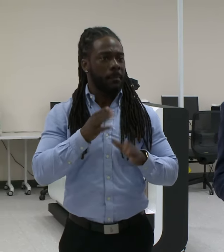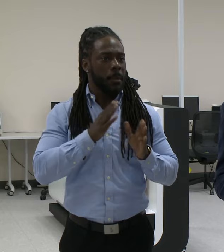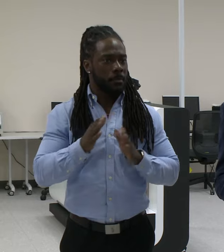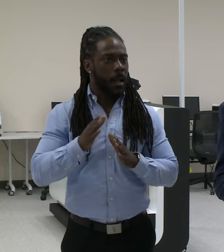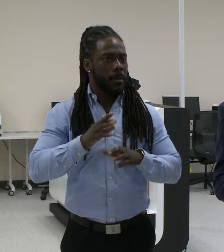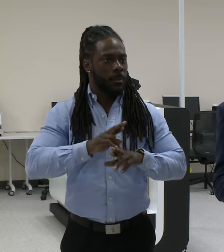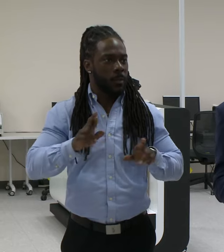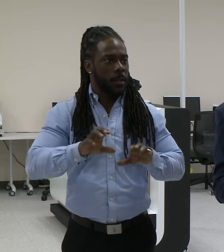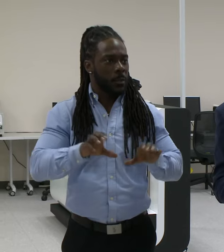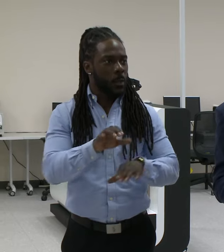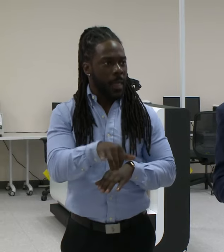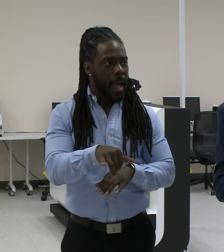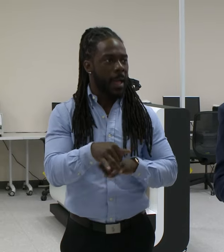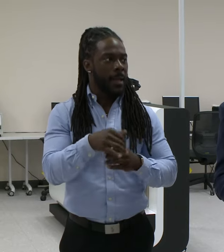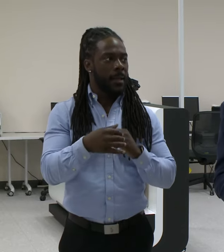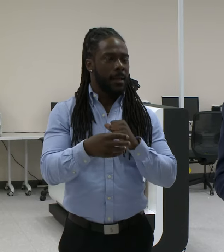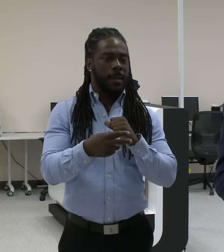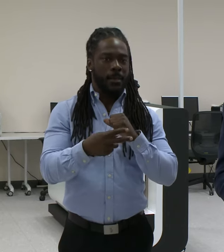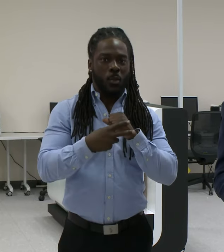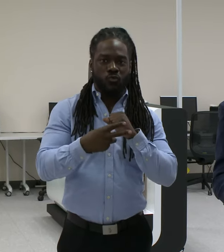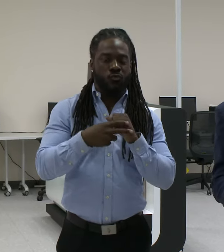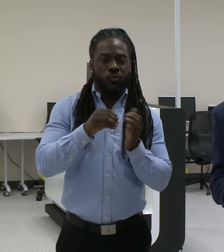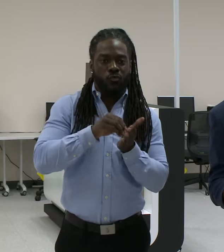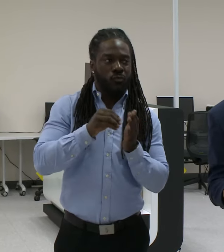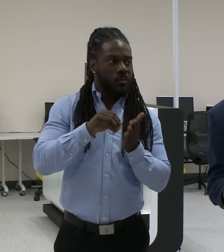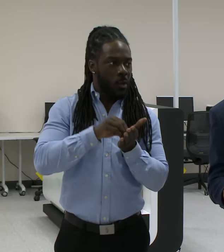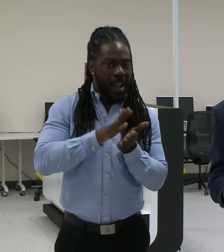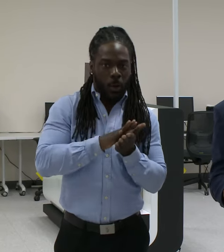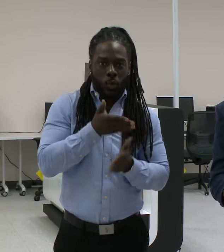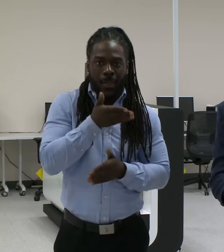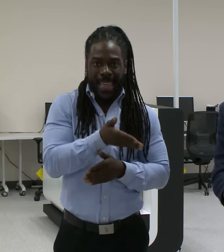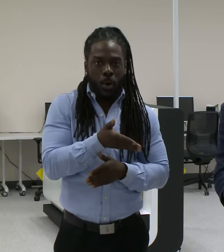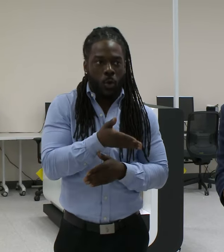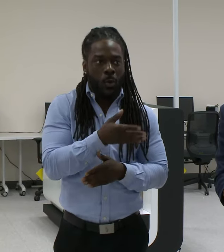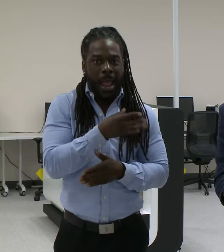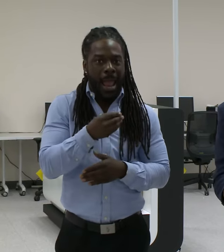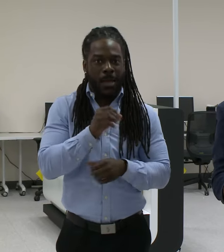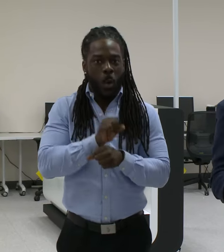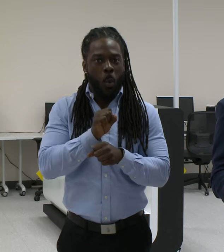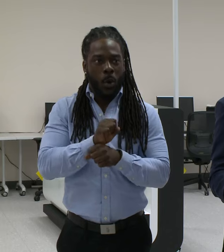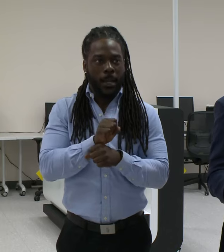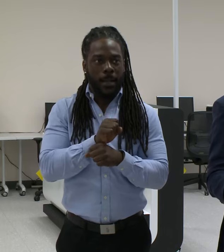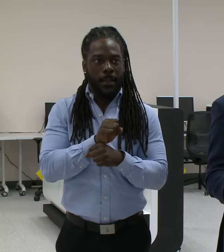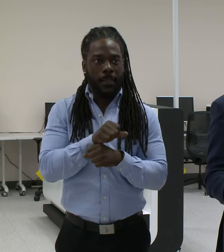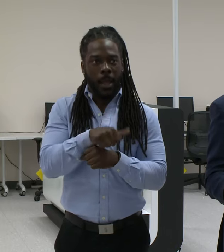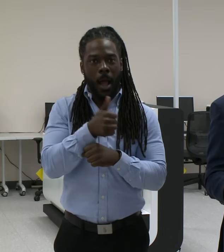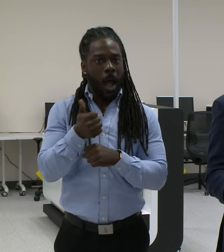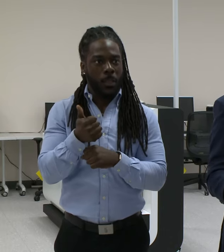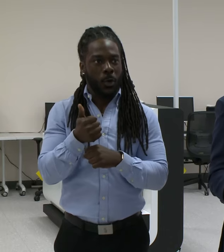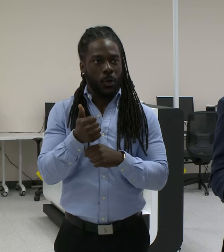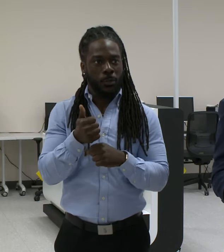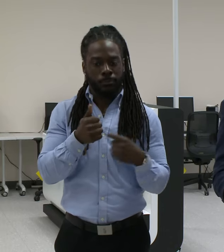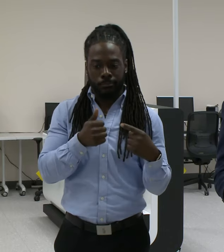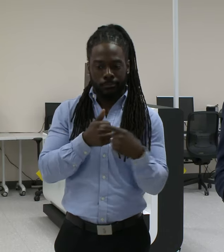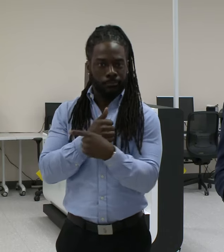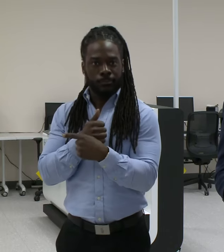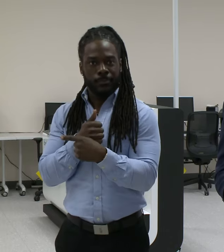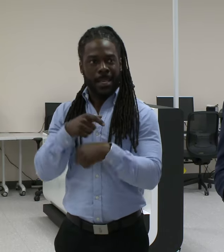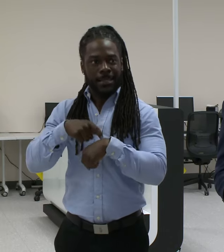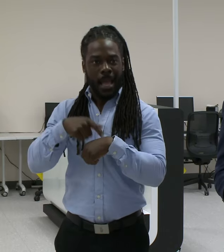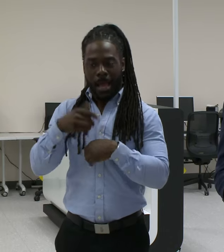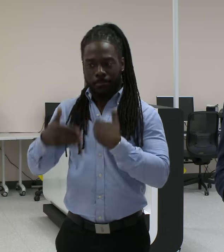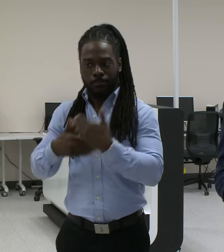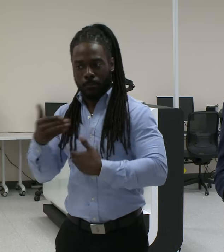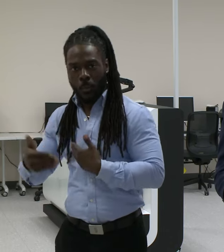to do that, the record is there. And I think working the other direction, the transition we've made from where